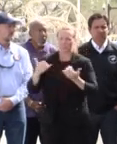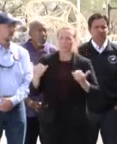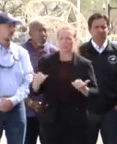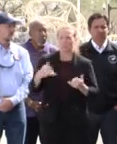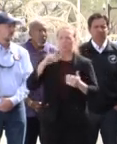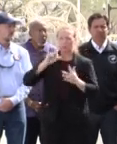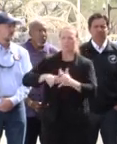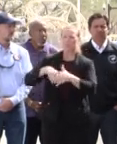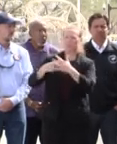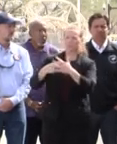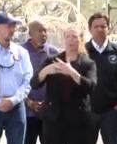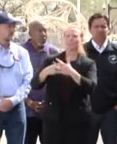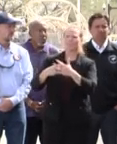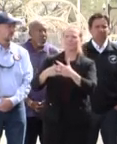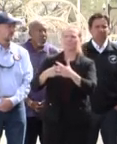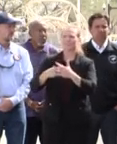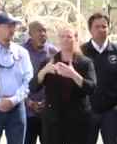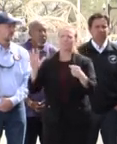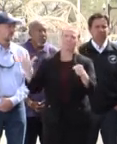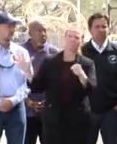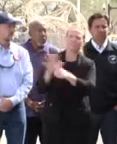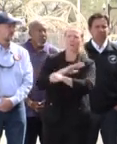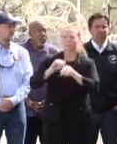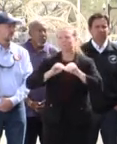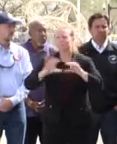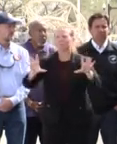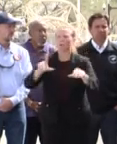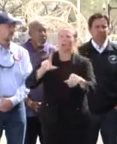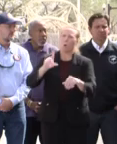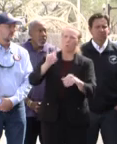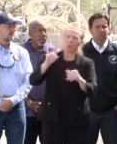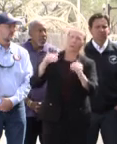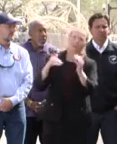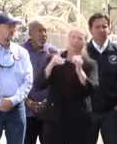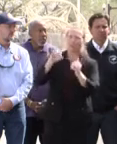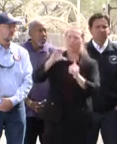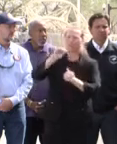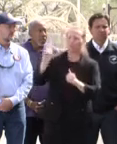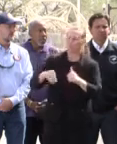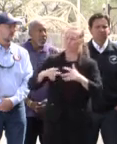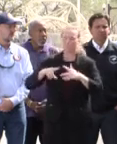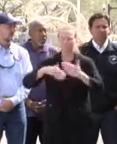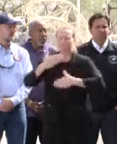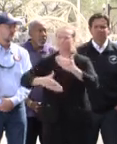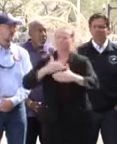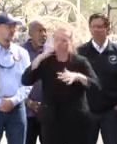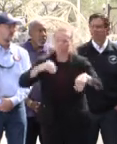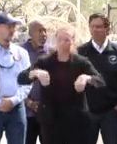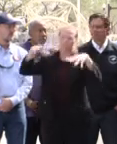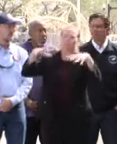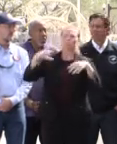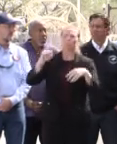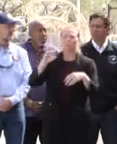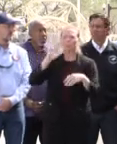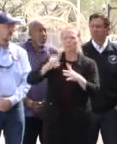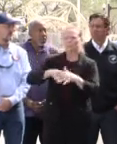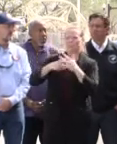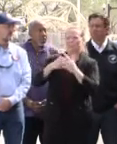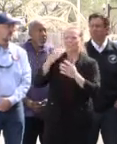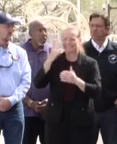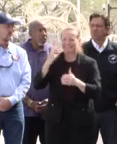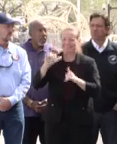started full board, 1,000%, moving very quickly into restoration. So we will begin to see these